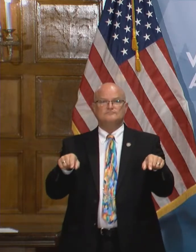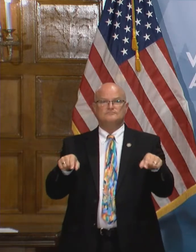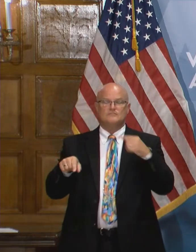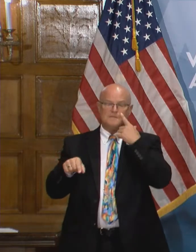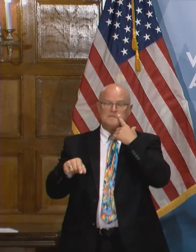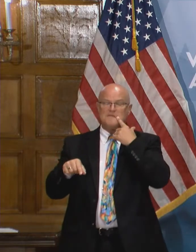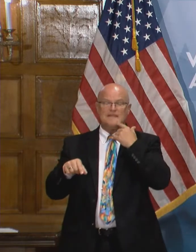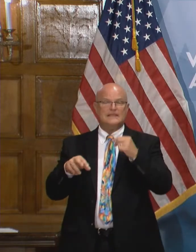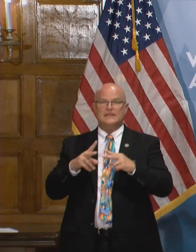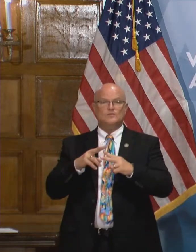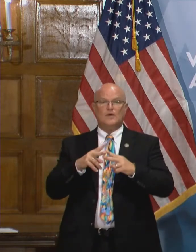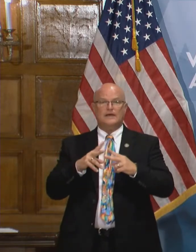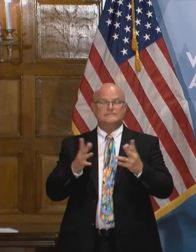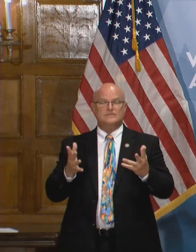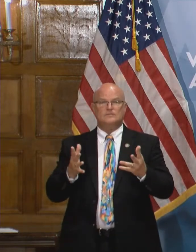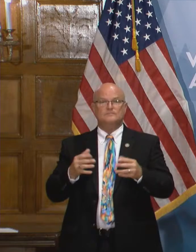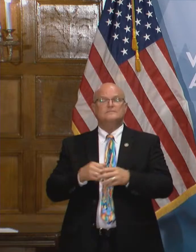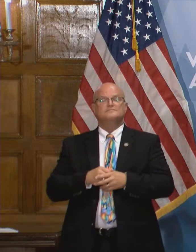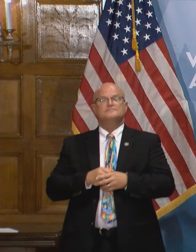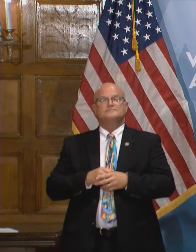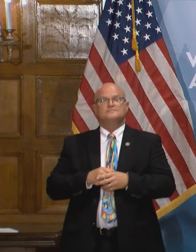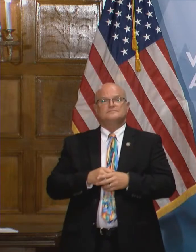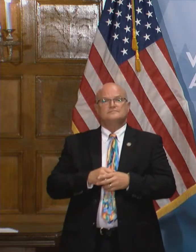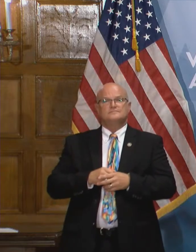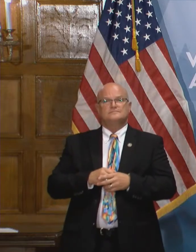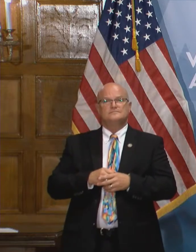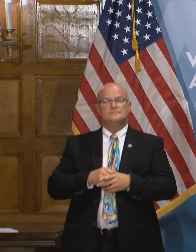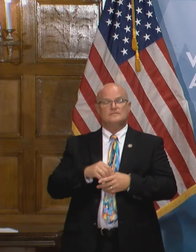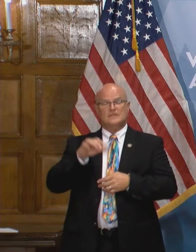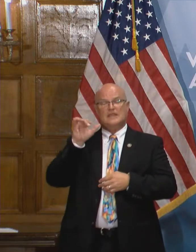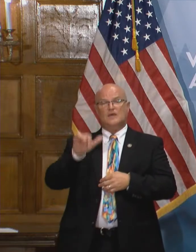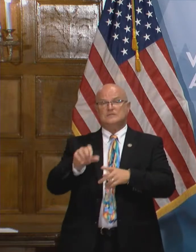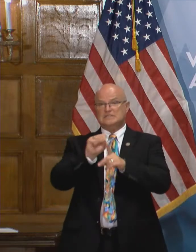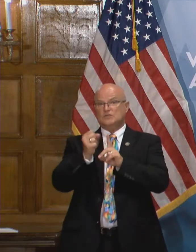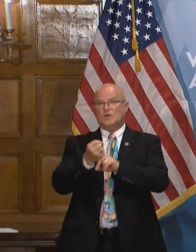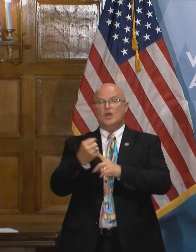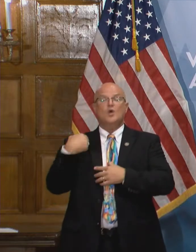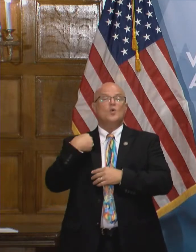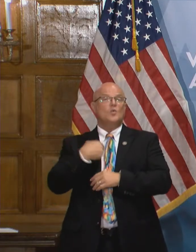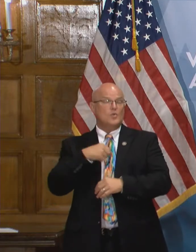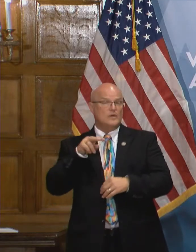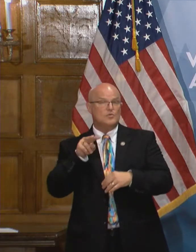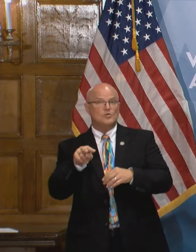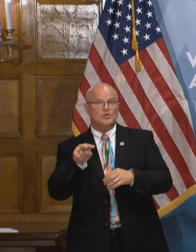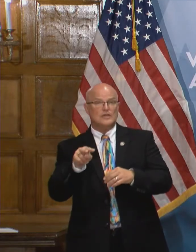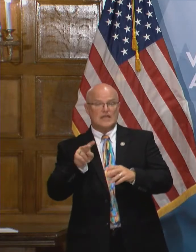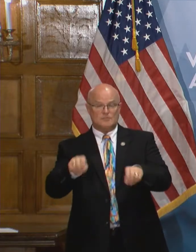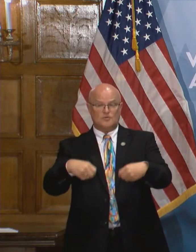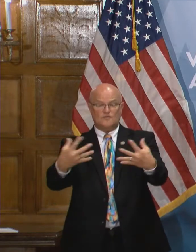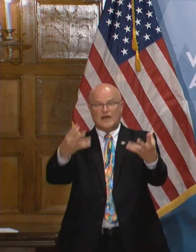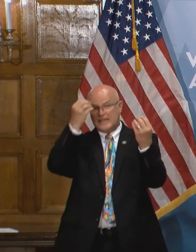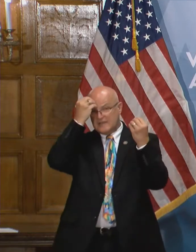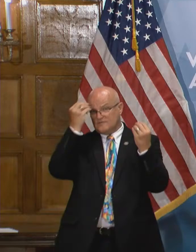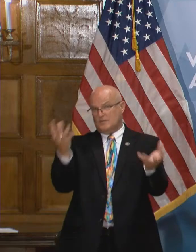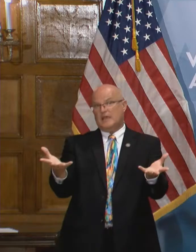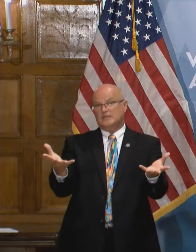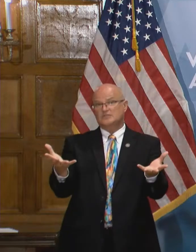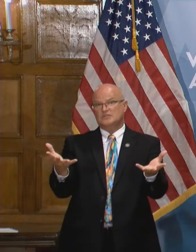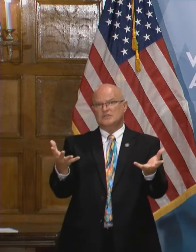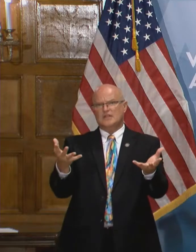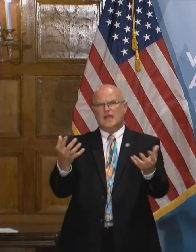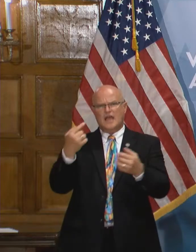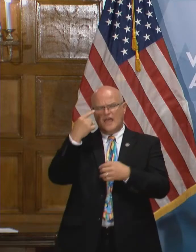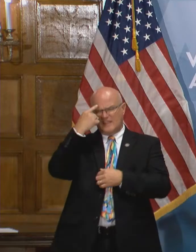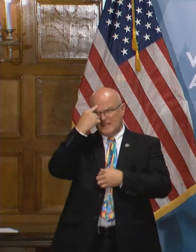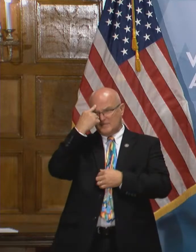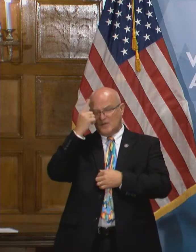yeah, we have to do this event either. It was a situation where we were looking at providing information. Think about